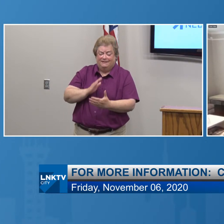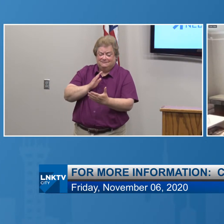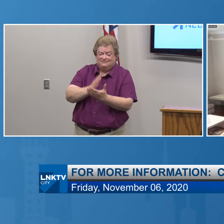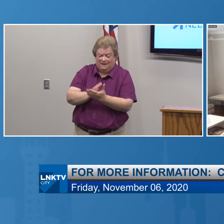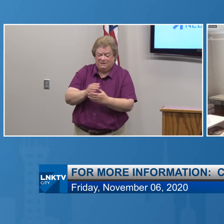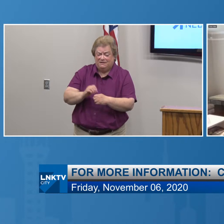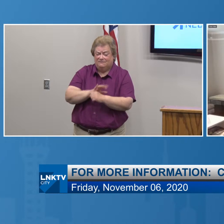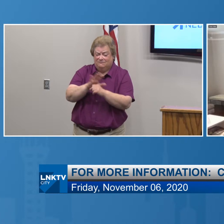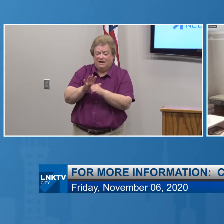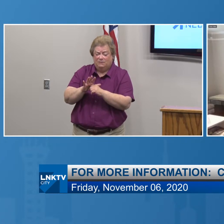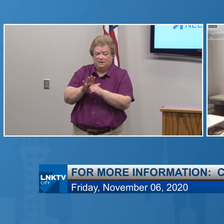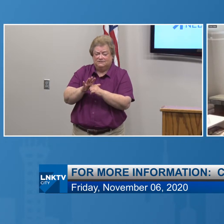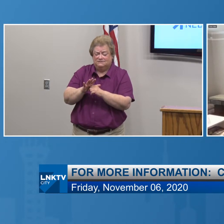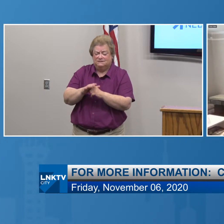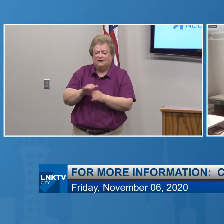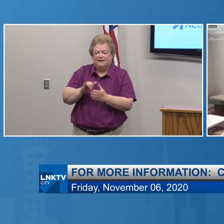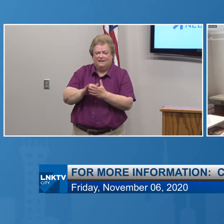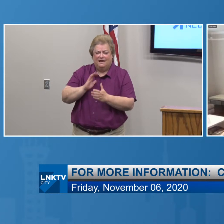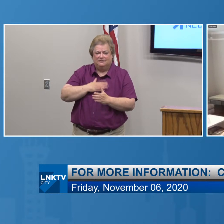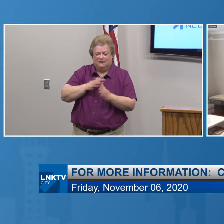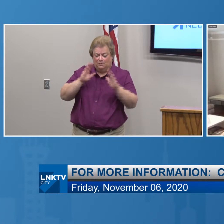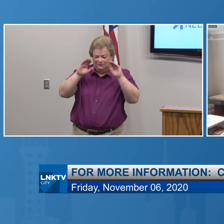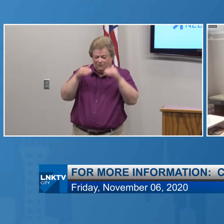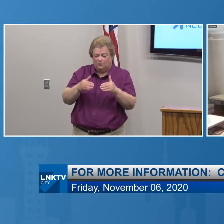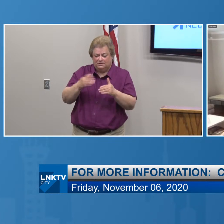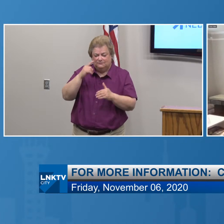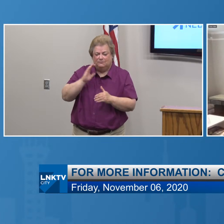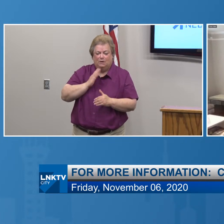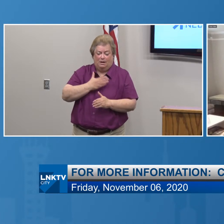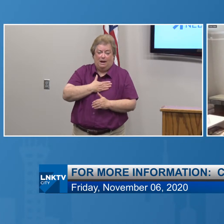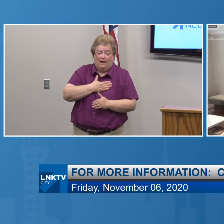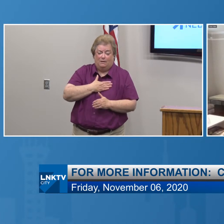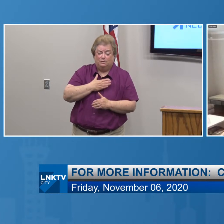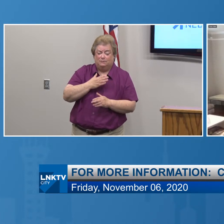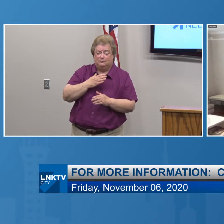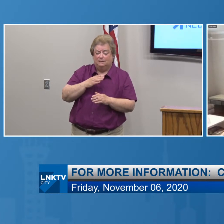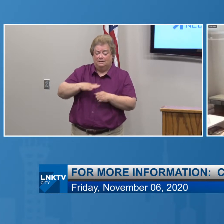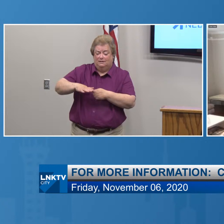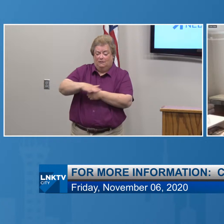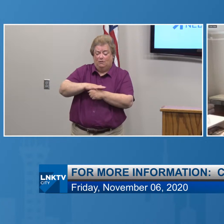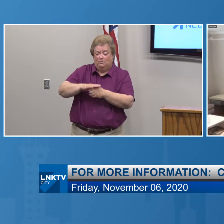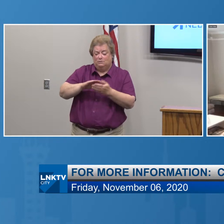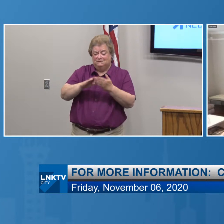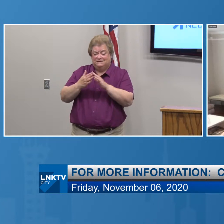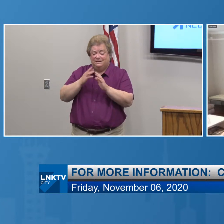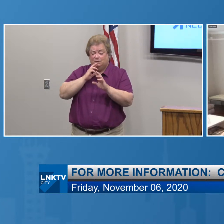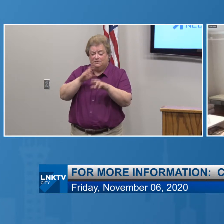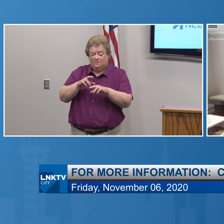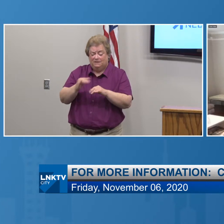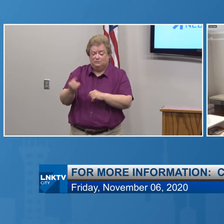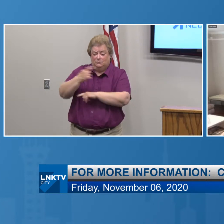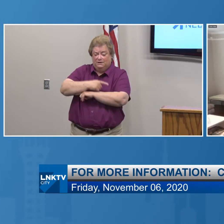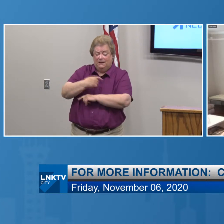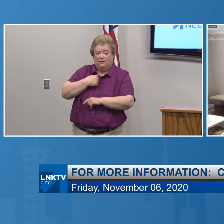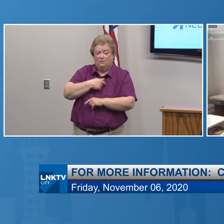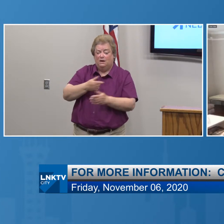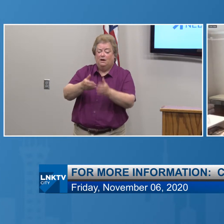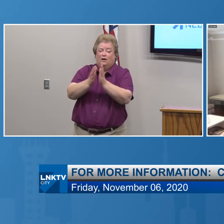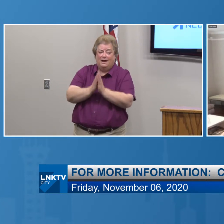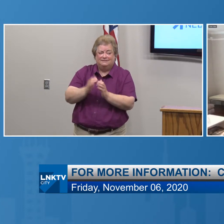has been the focus of our local COVID-19 response throughout this pandemic. Today, we are